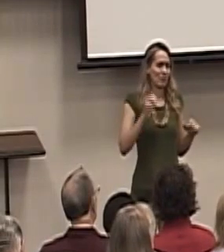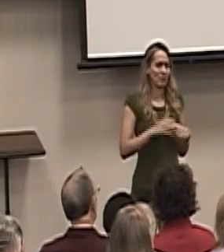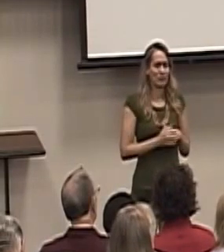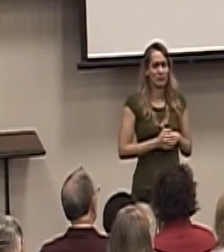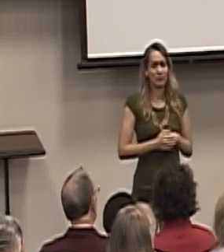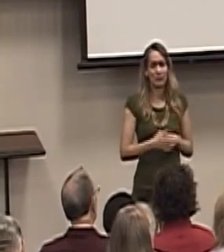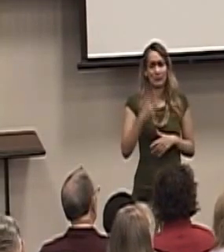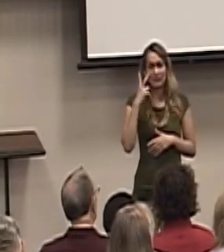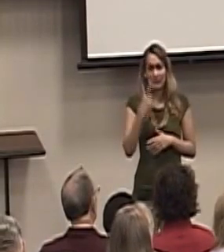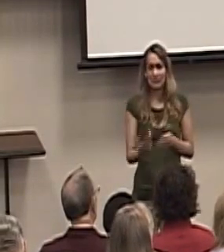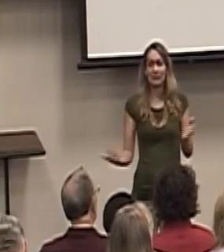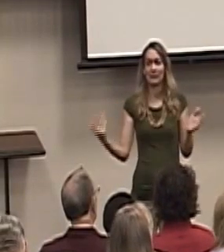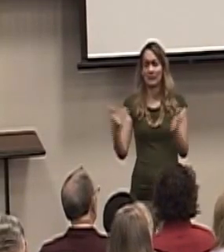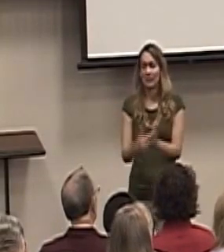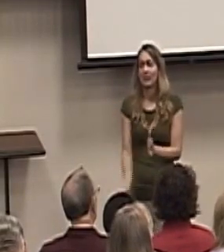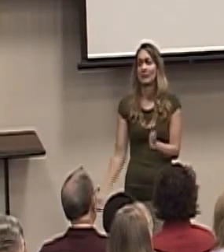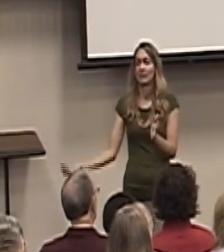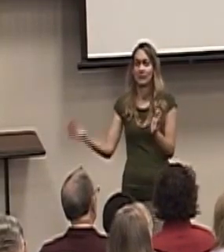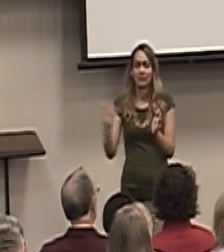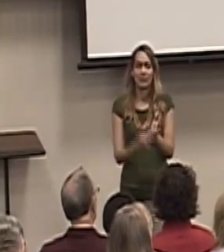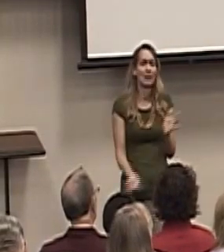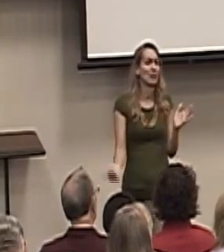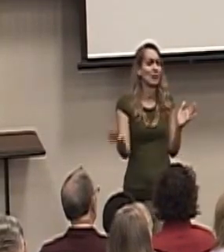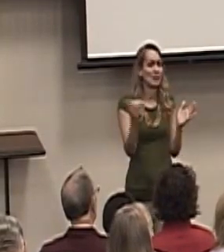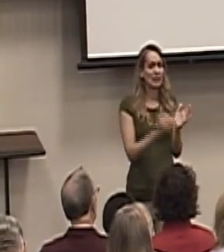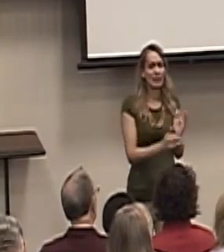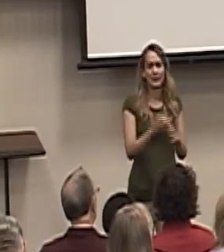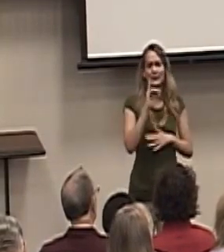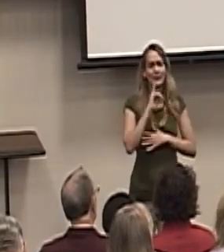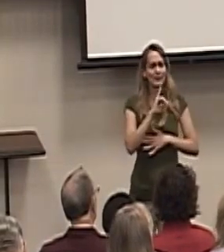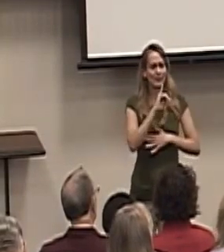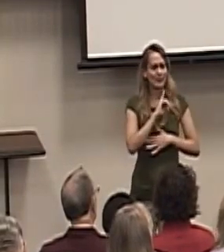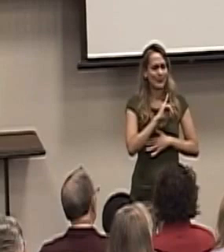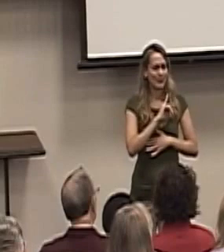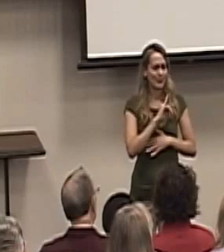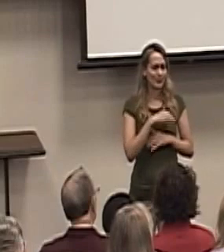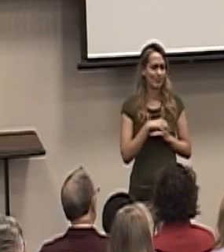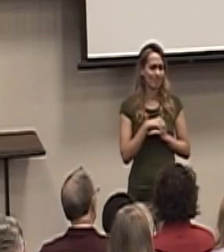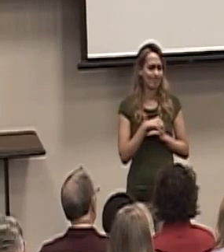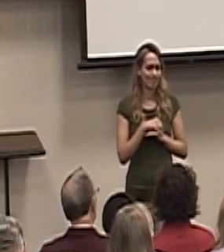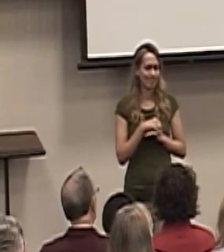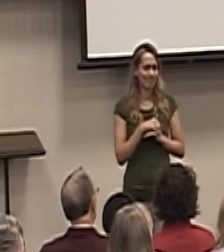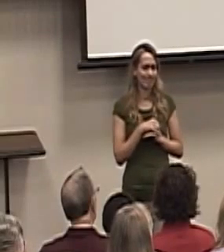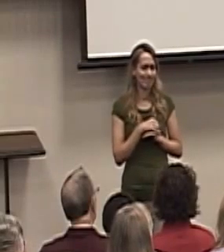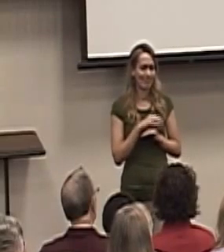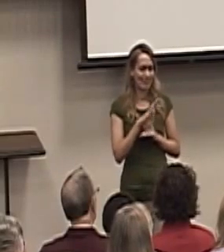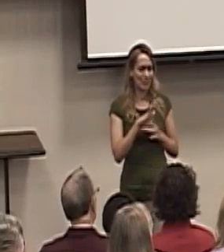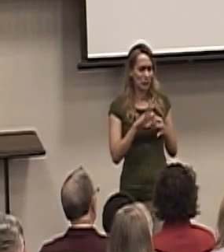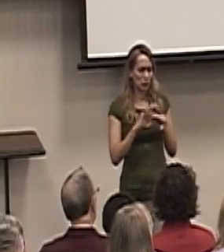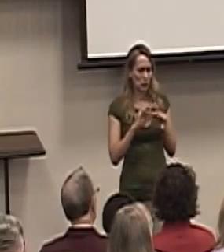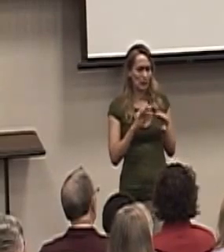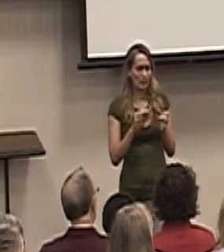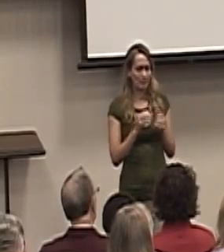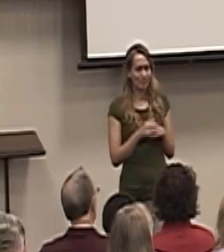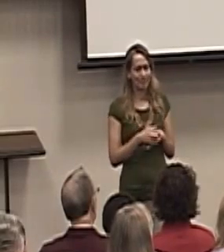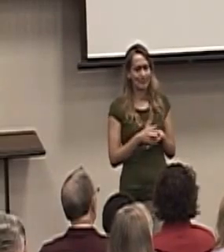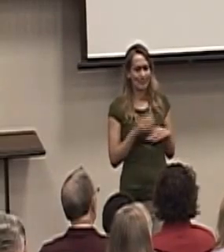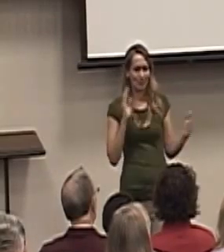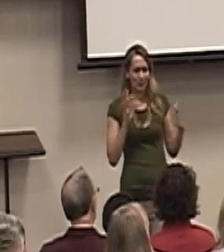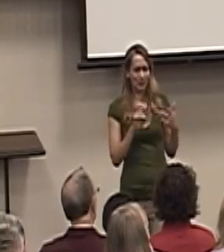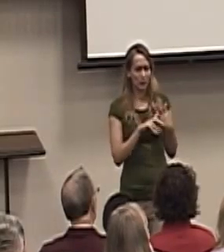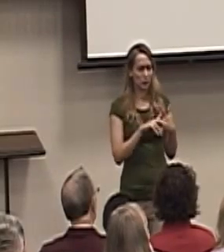we see that over and over and over again. And this is for Israel specifically with Hosea and Gomer, right? He's talking and saying, listen, you